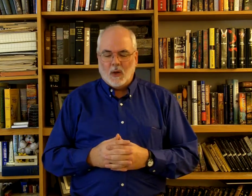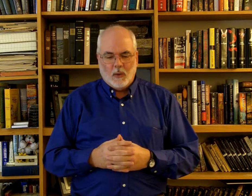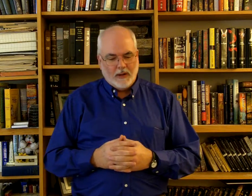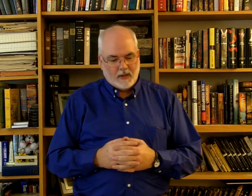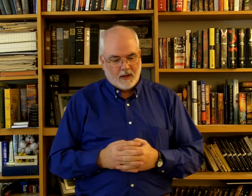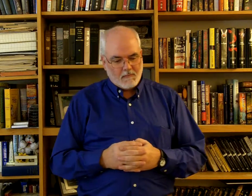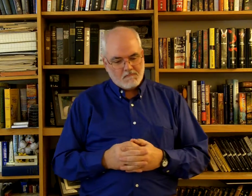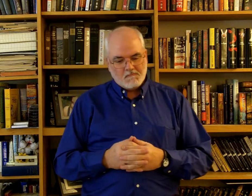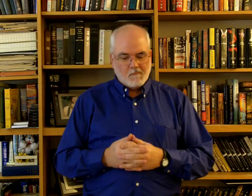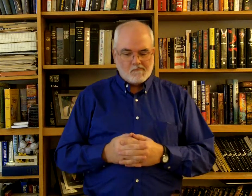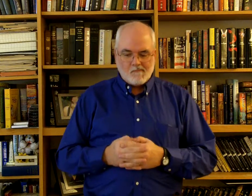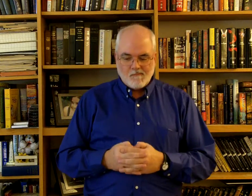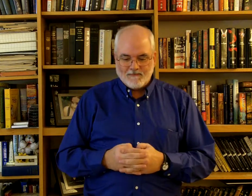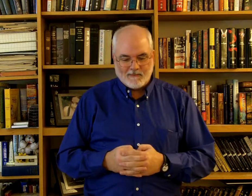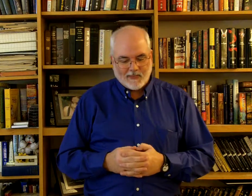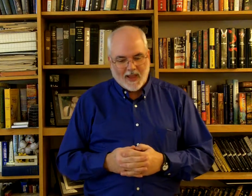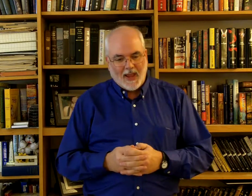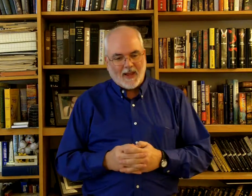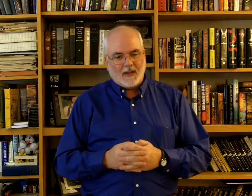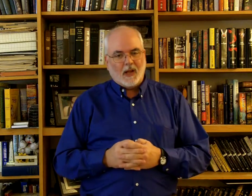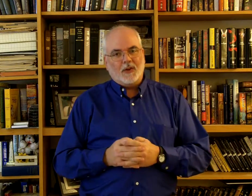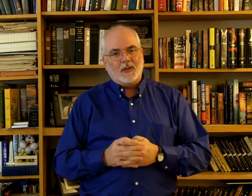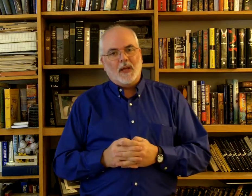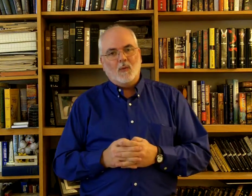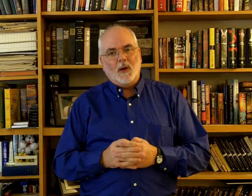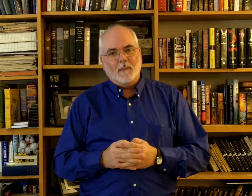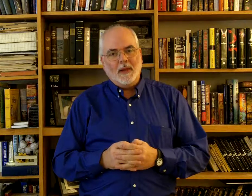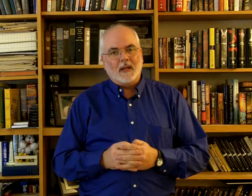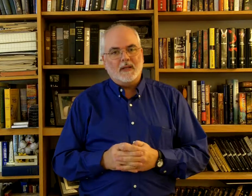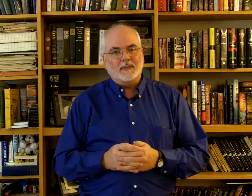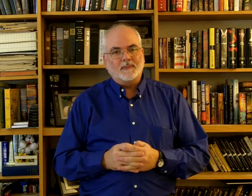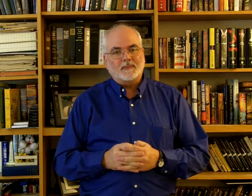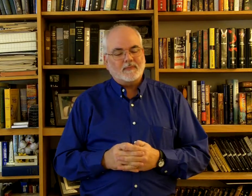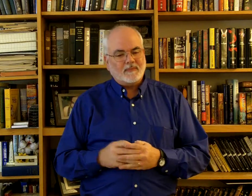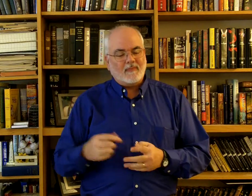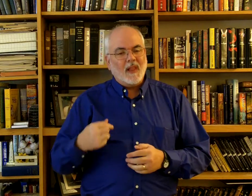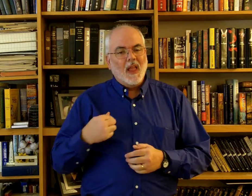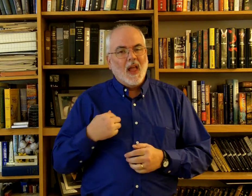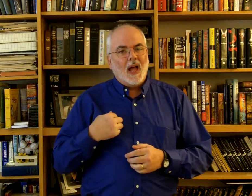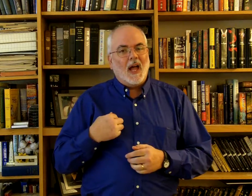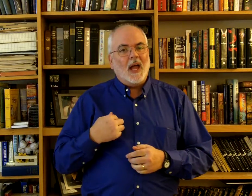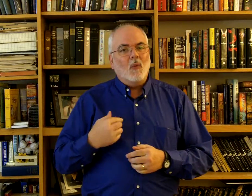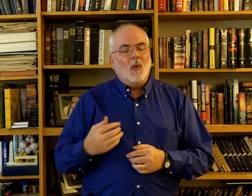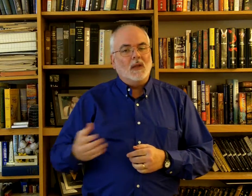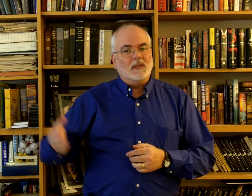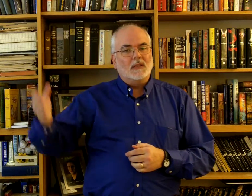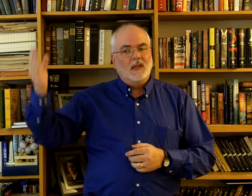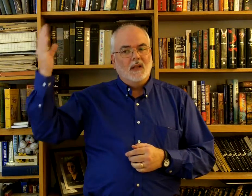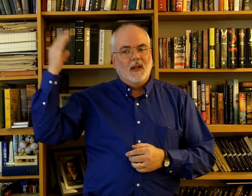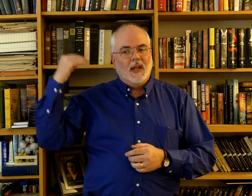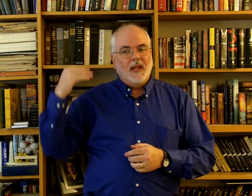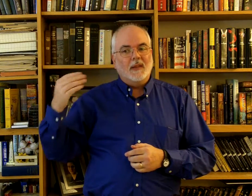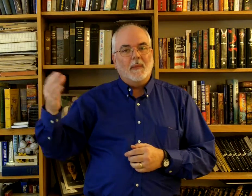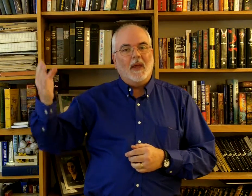wait a second. I had to understand what it meant. I once in the